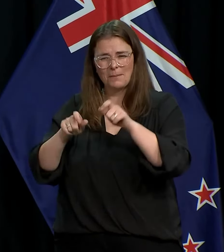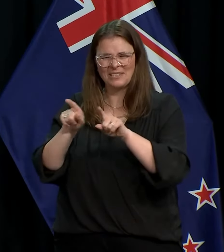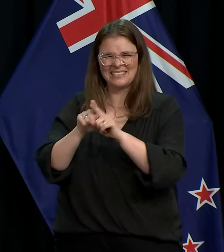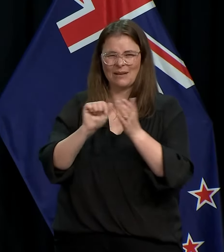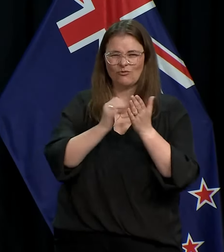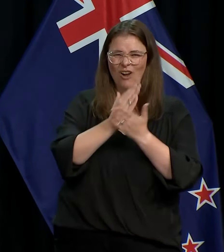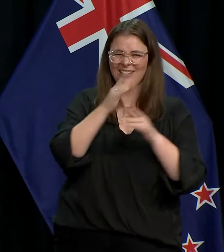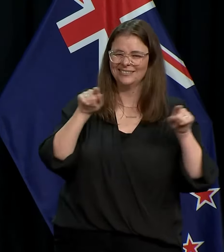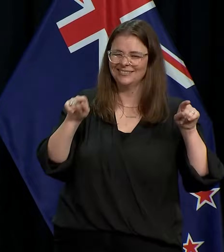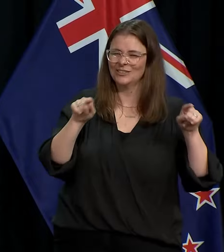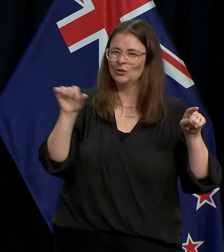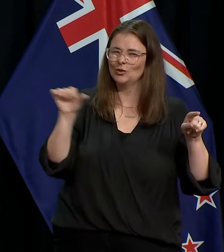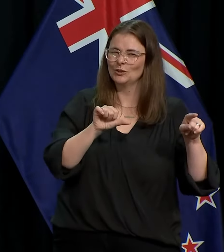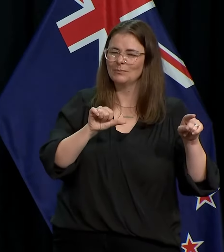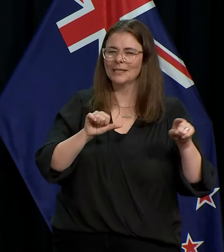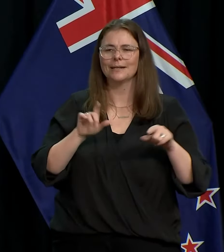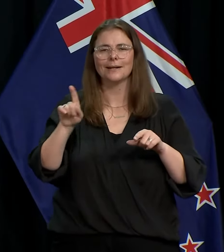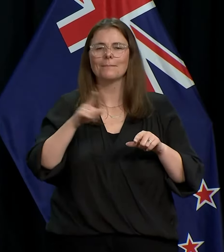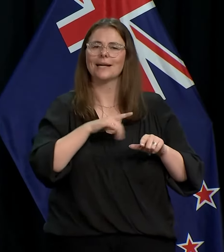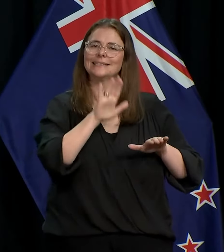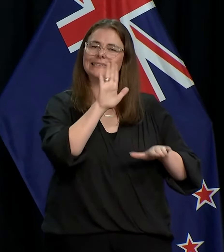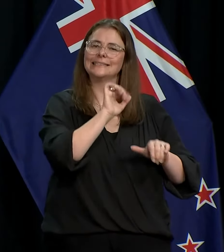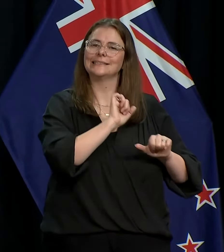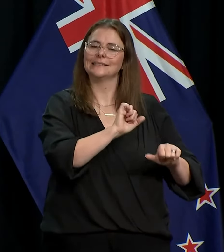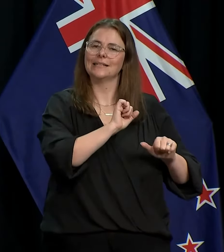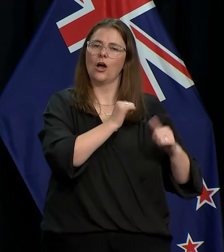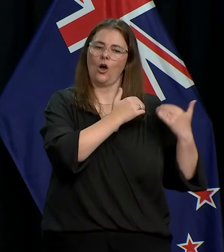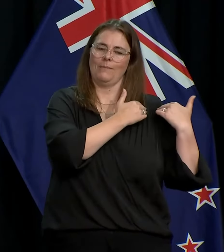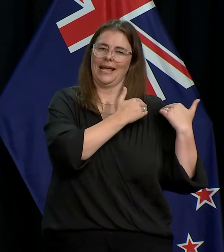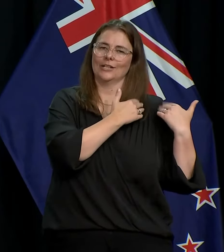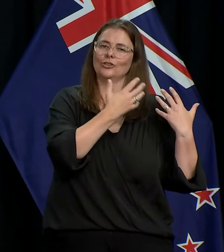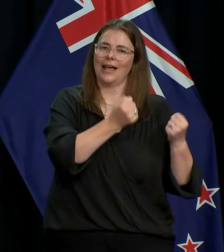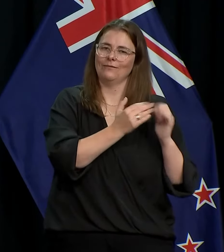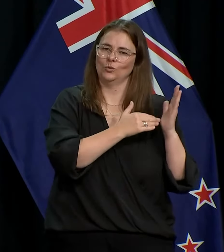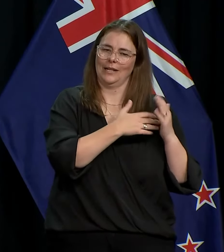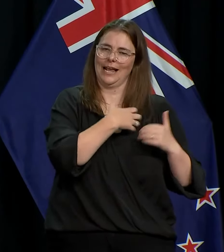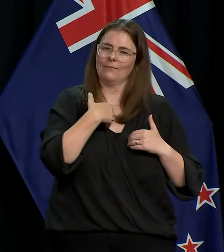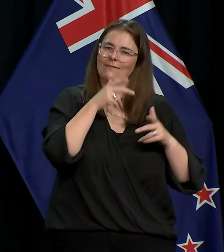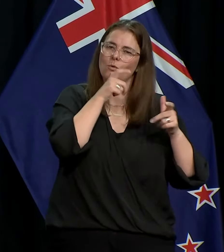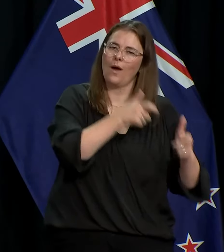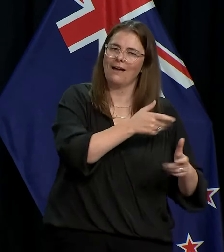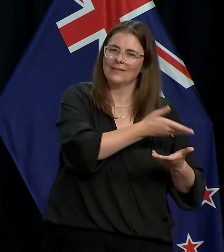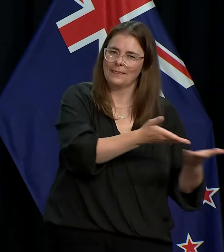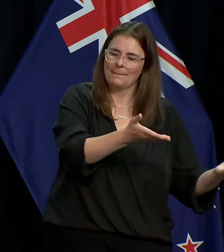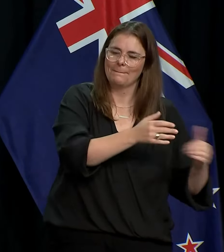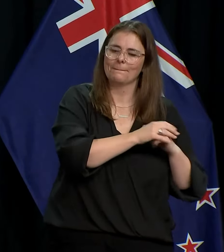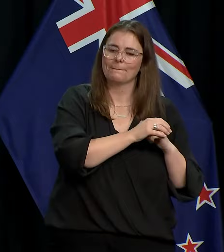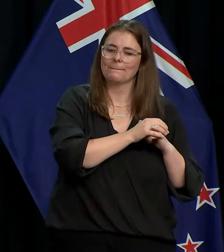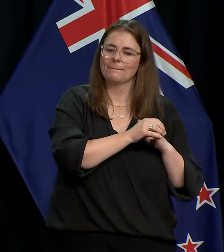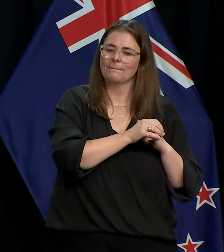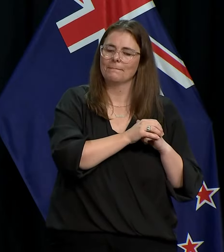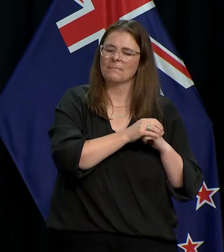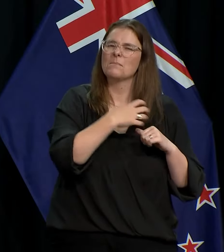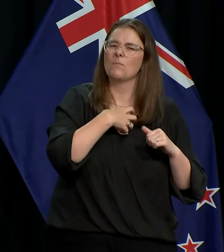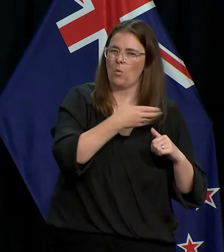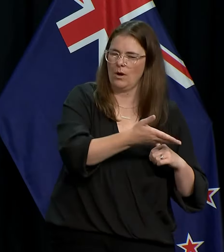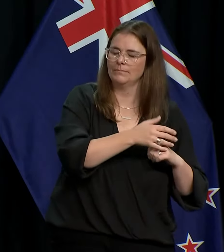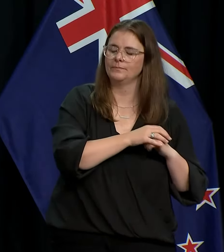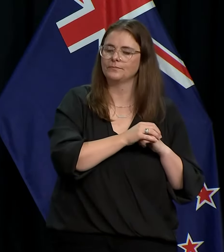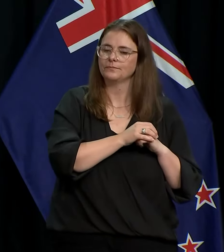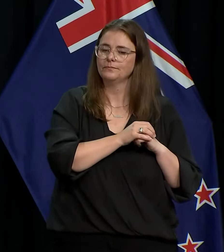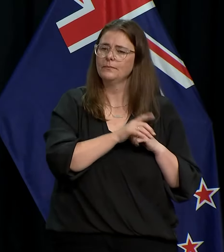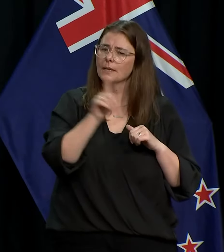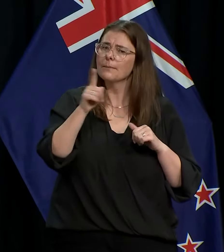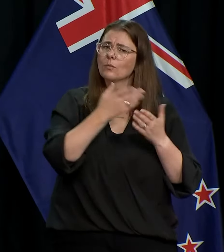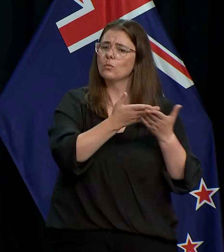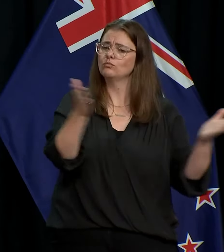citizens. Well, of course, for citizens, there are additional obligations that New Zealand has. But, as I say, we are looking at the public